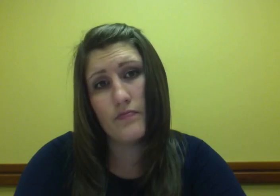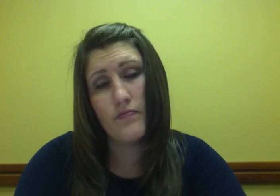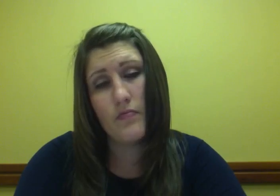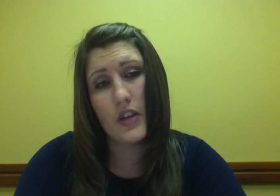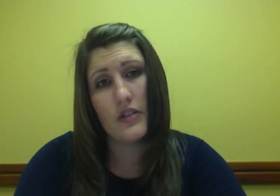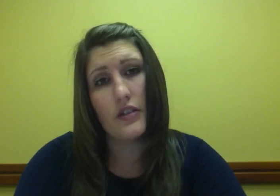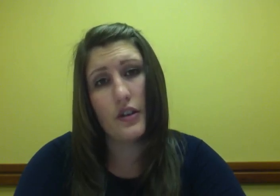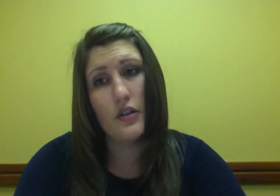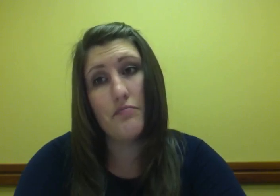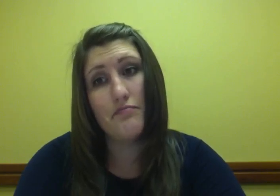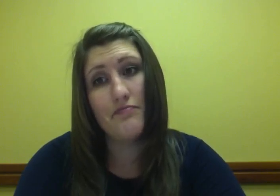And they're gonna go.